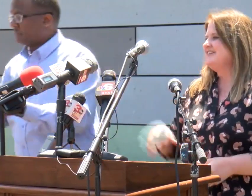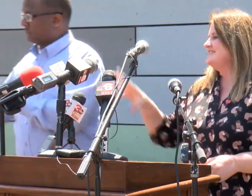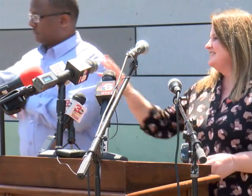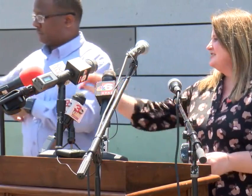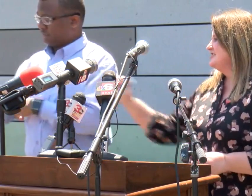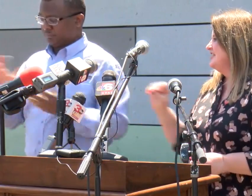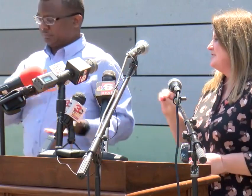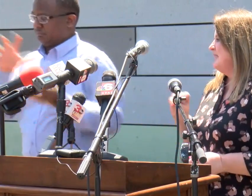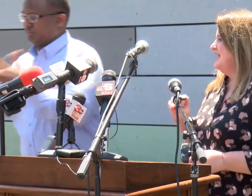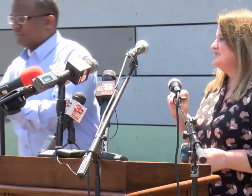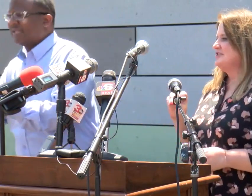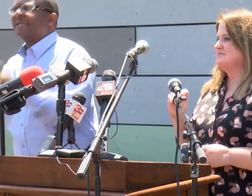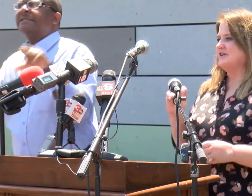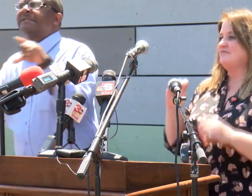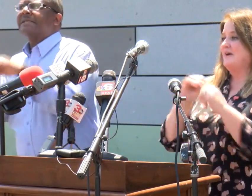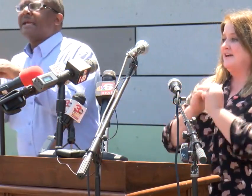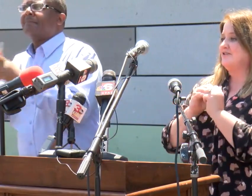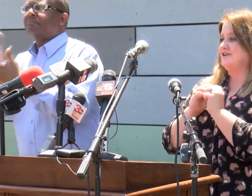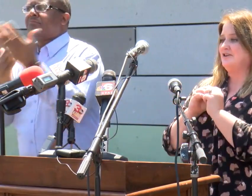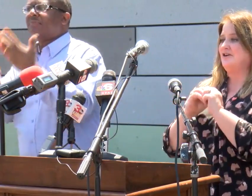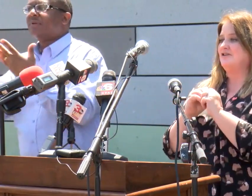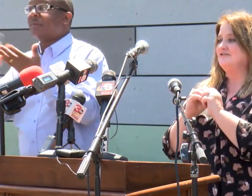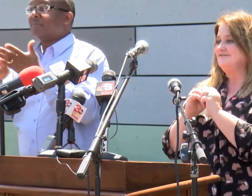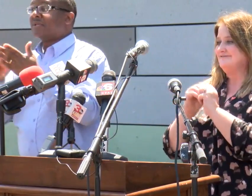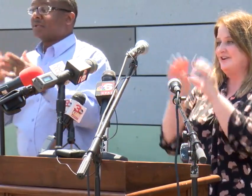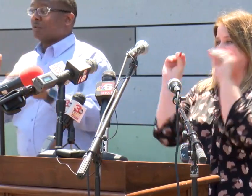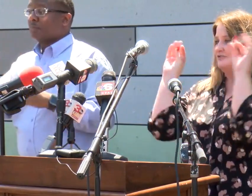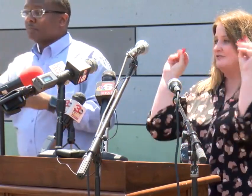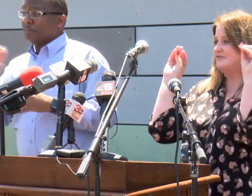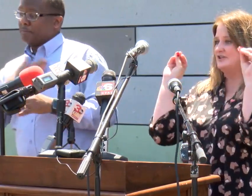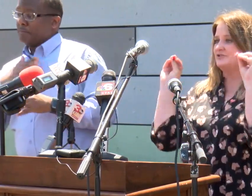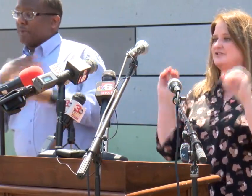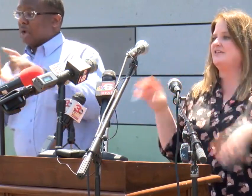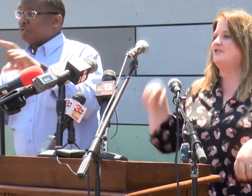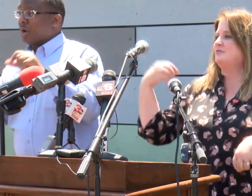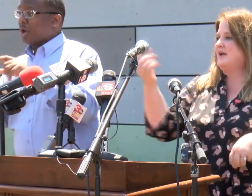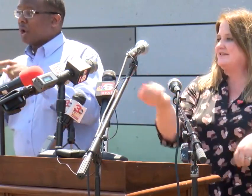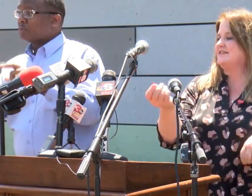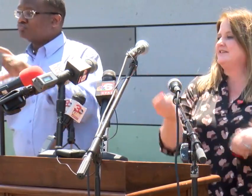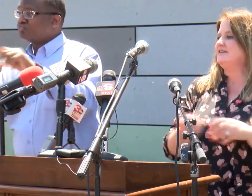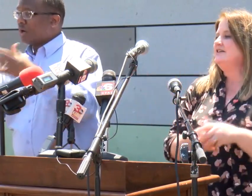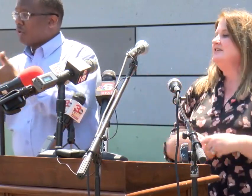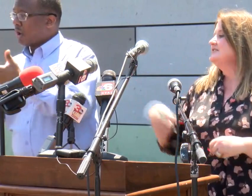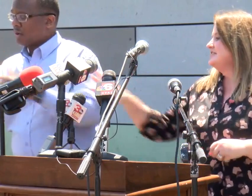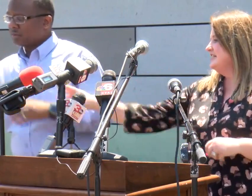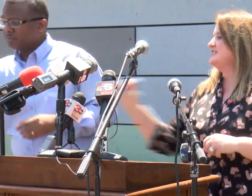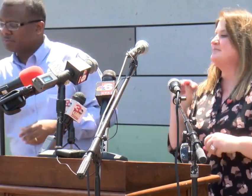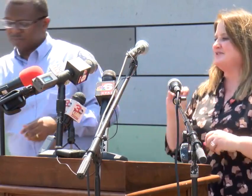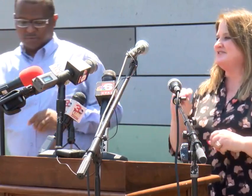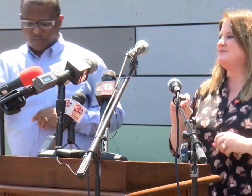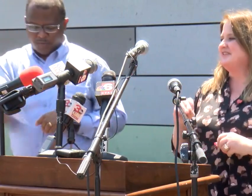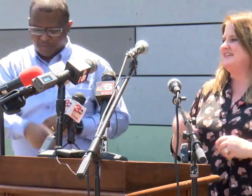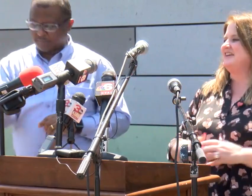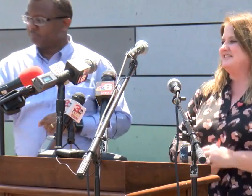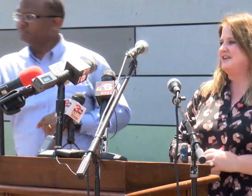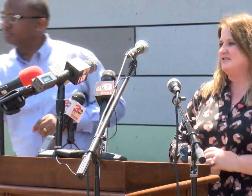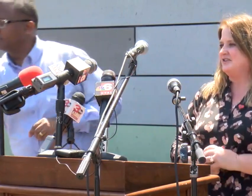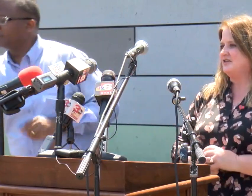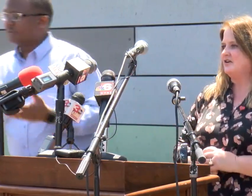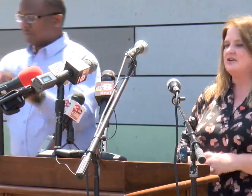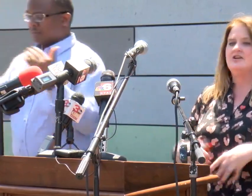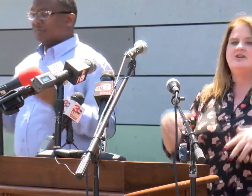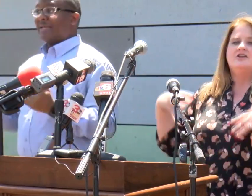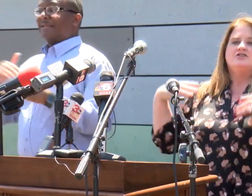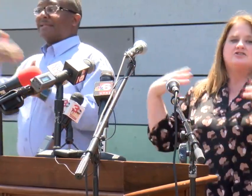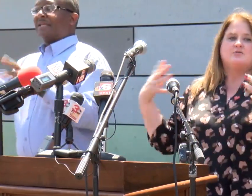good, because then they're taking my germs off my credit card on their little fingers, and then they're passing it to the next person when they take that